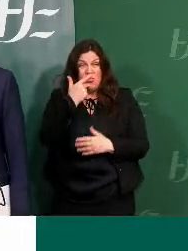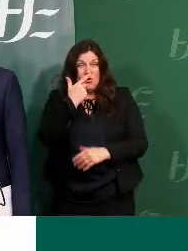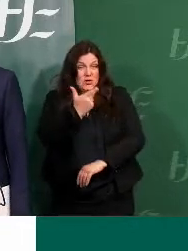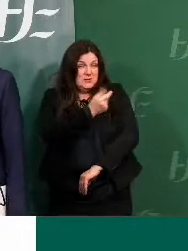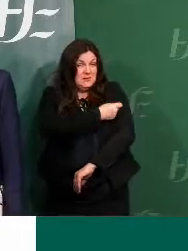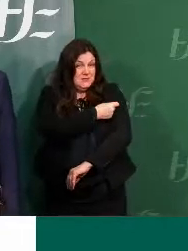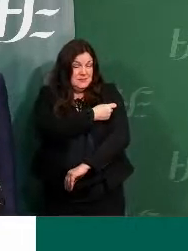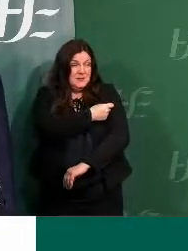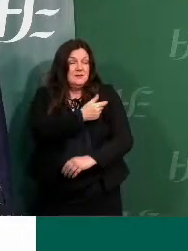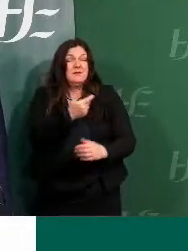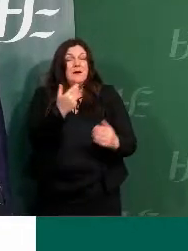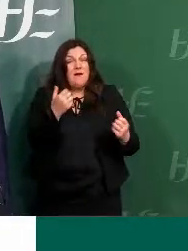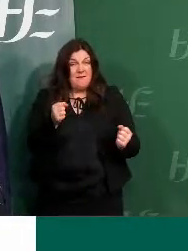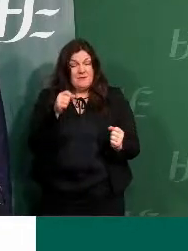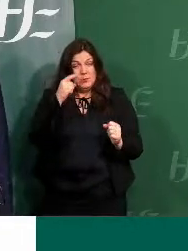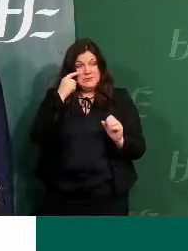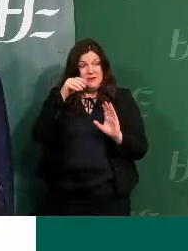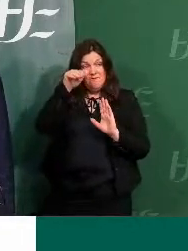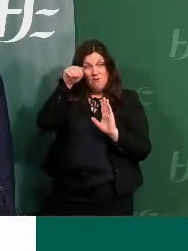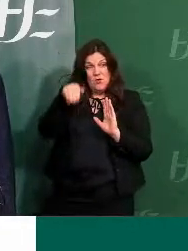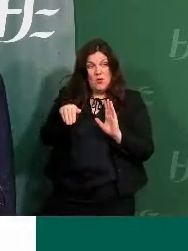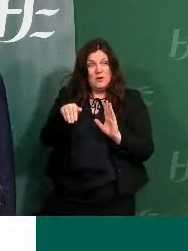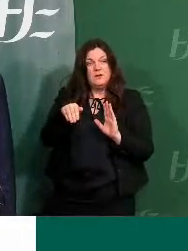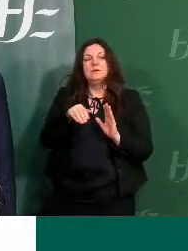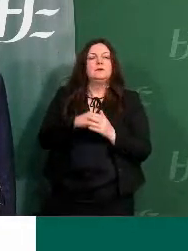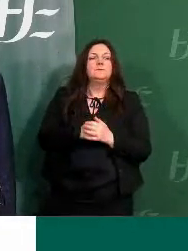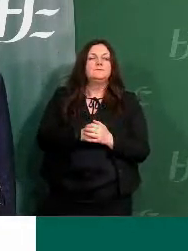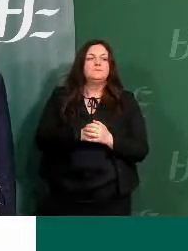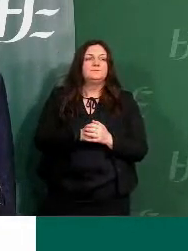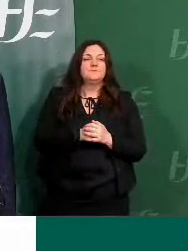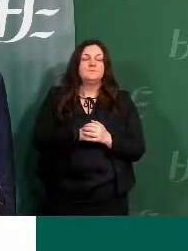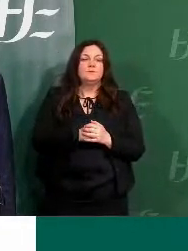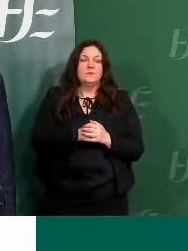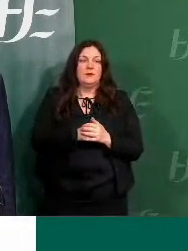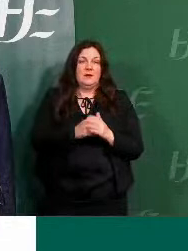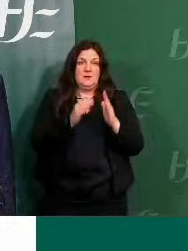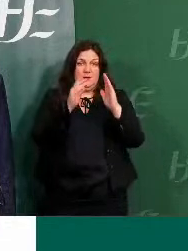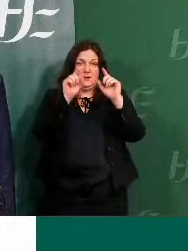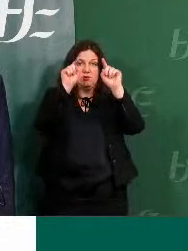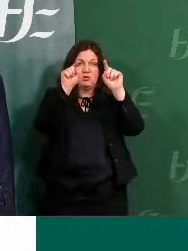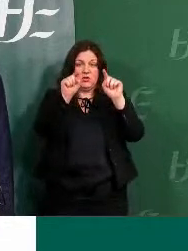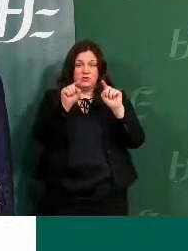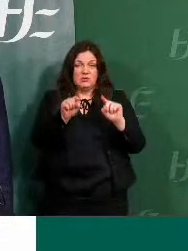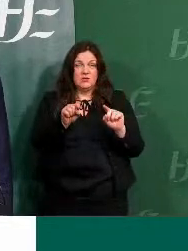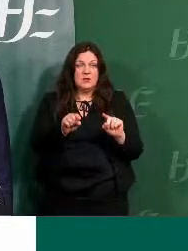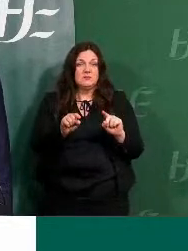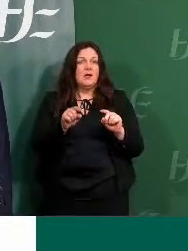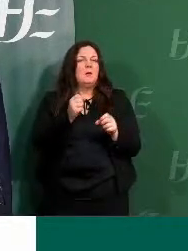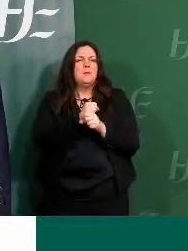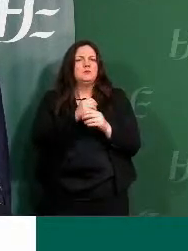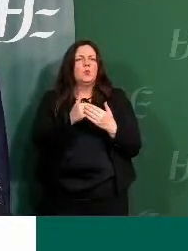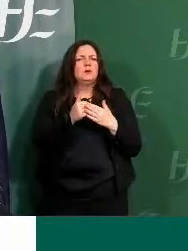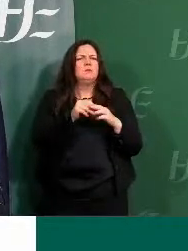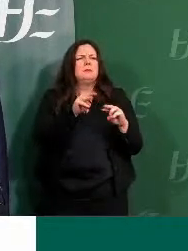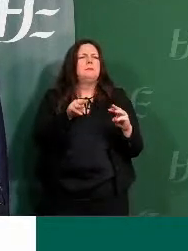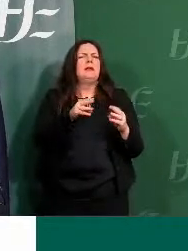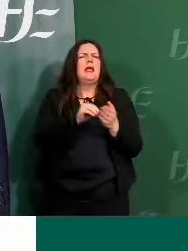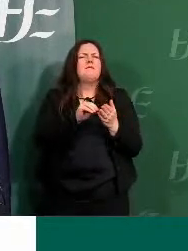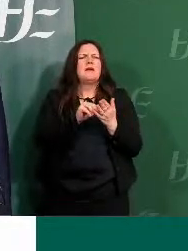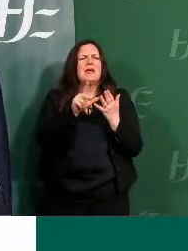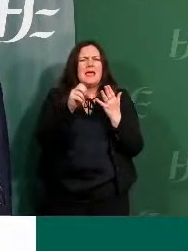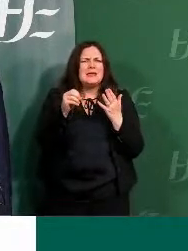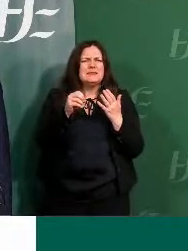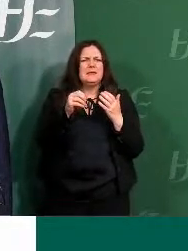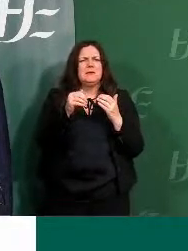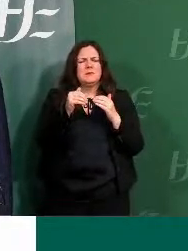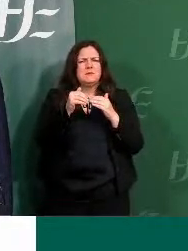showed in recent weeks the fall. If you look at those two dotted lines, that's when the boosters were given to 80 pluses on the left-hand side, people over 60 on the right-hand side.